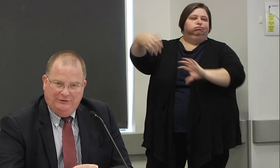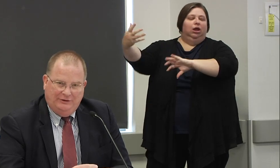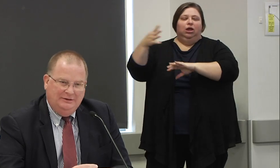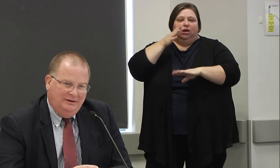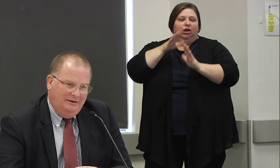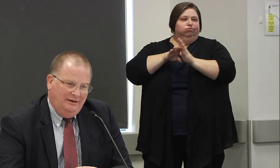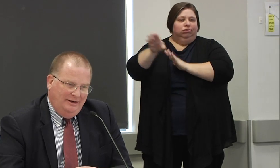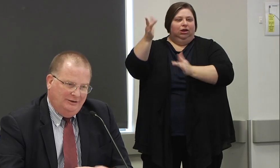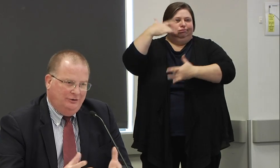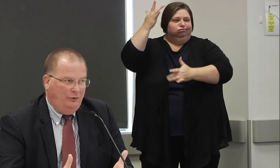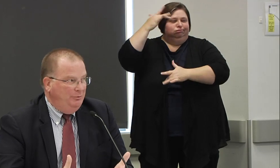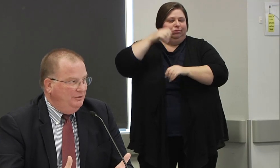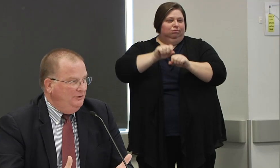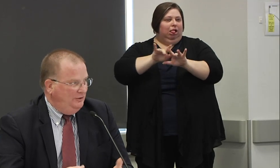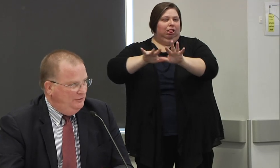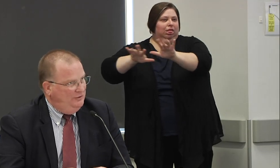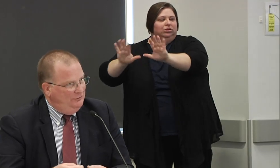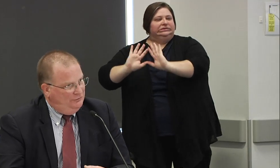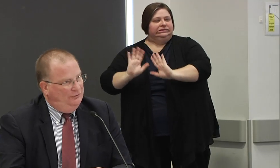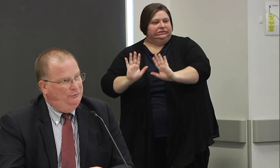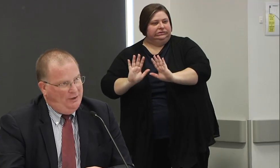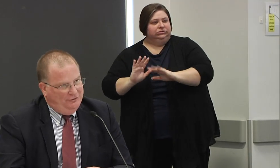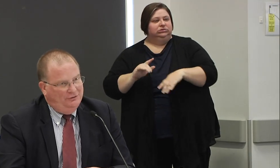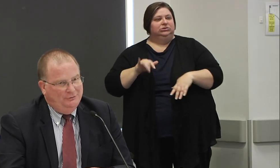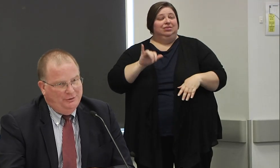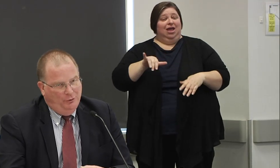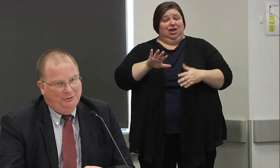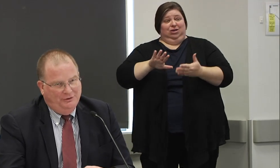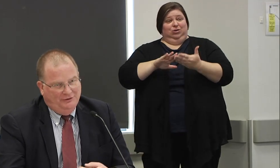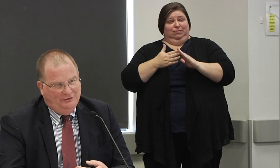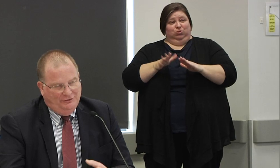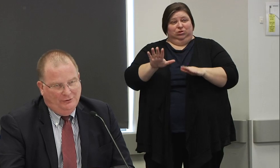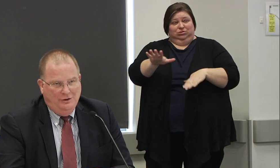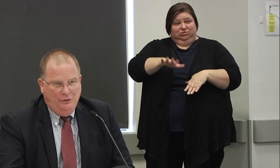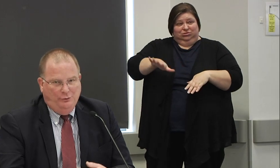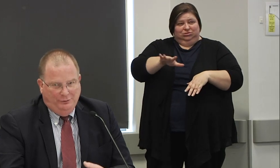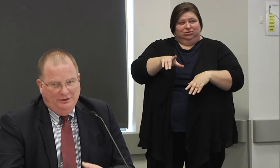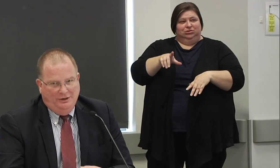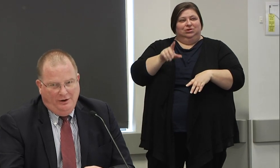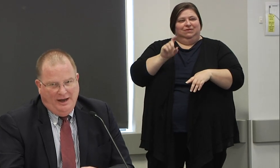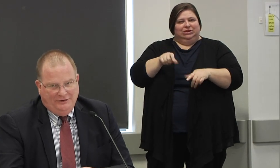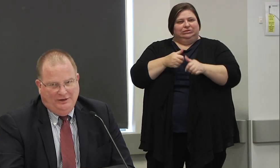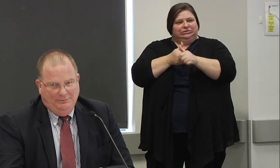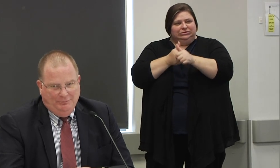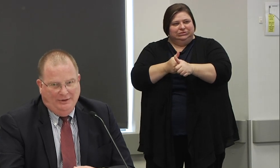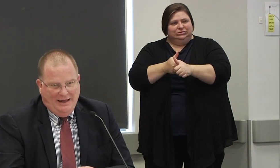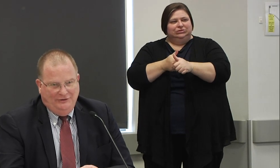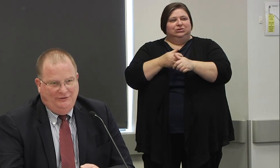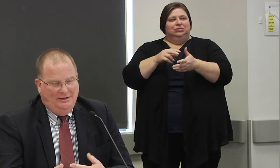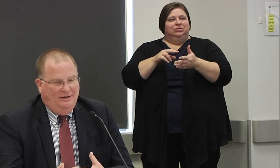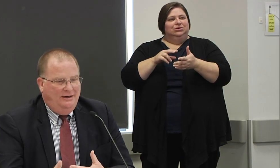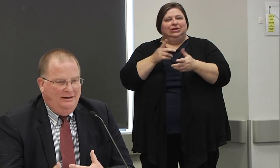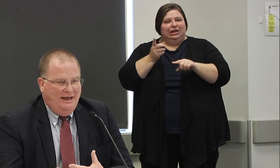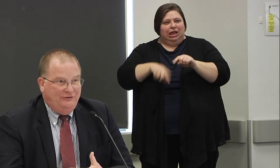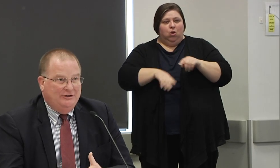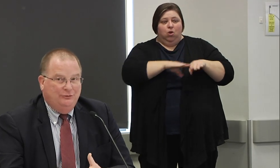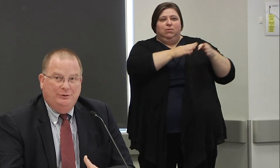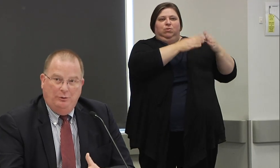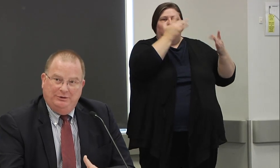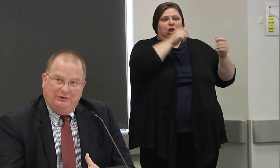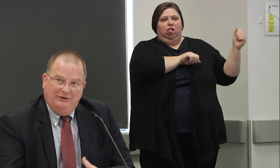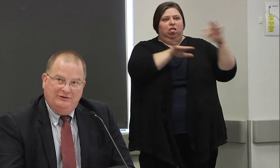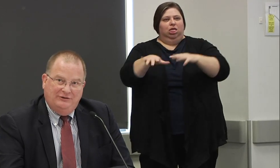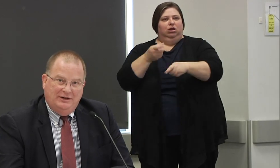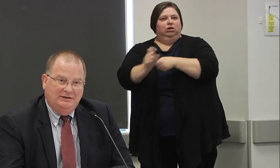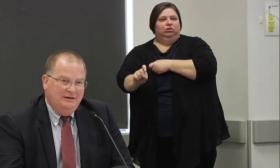visit, and on our ability to continue to gradually reopen things. And so we really are asking people as things reopen